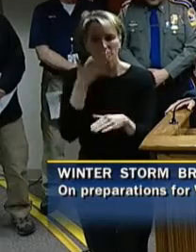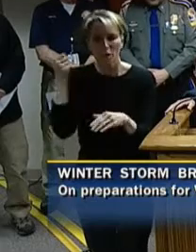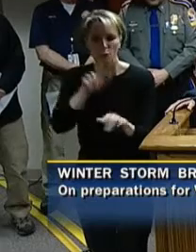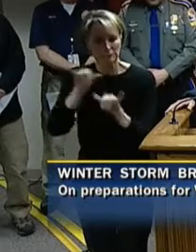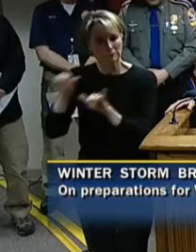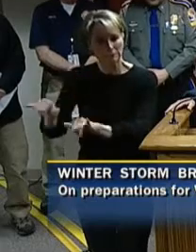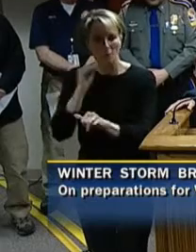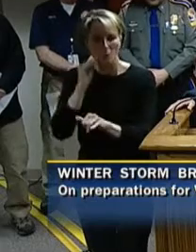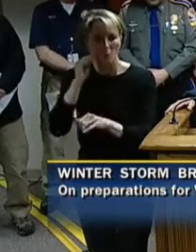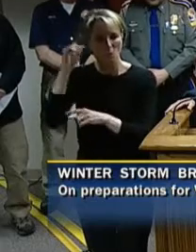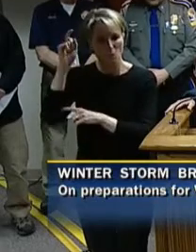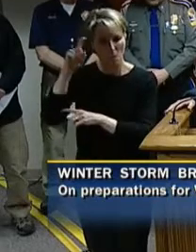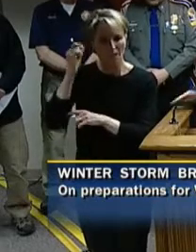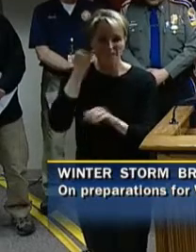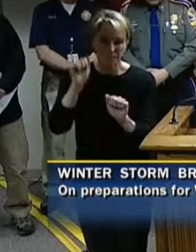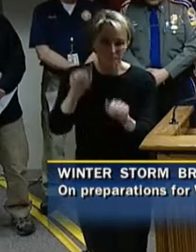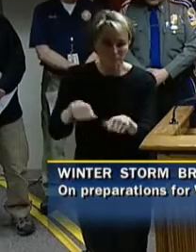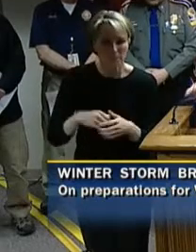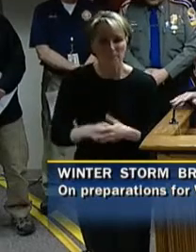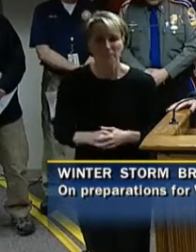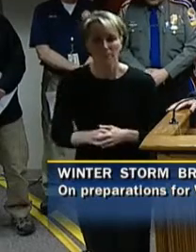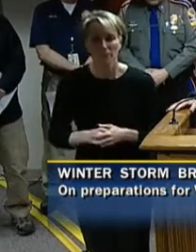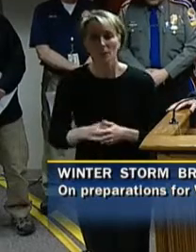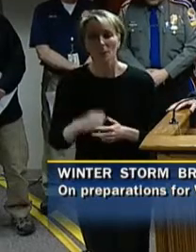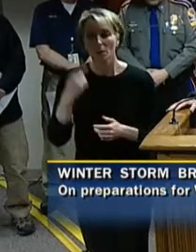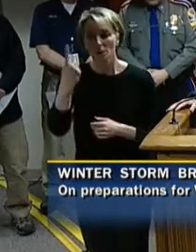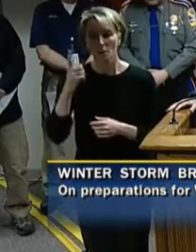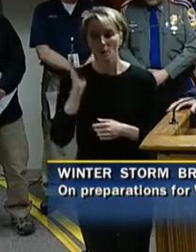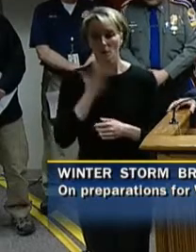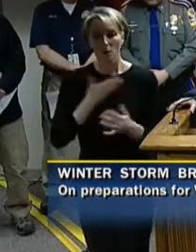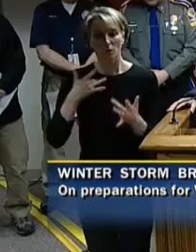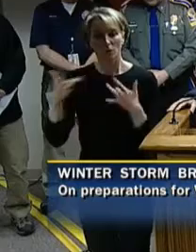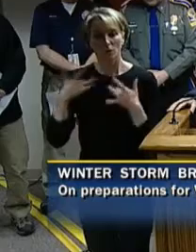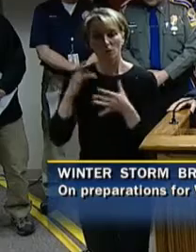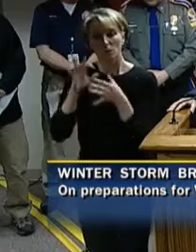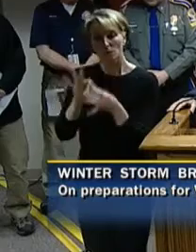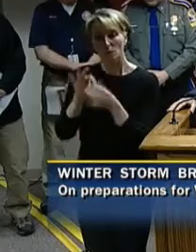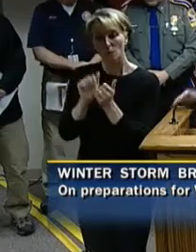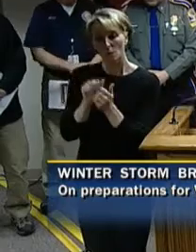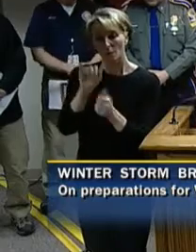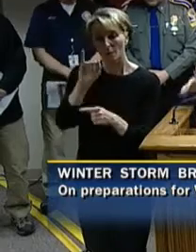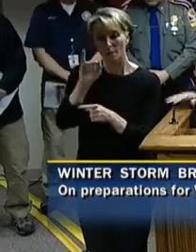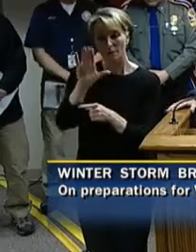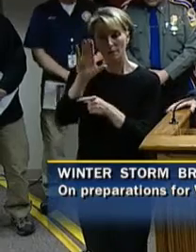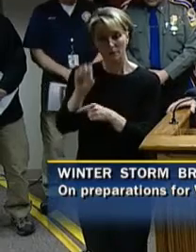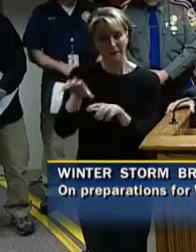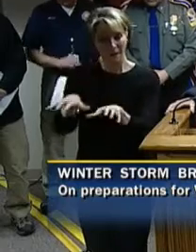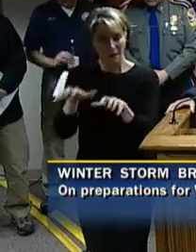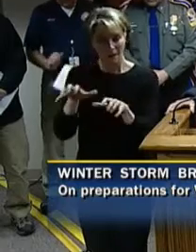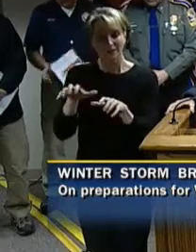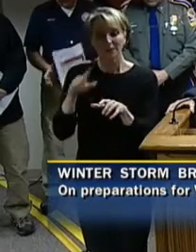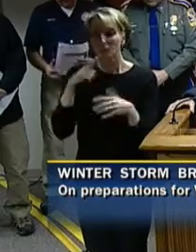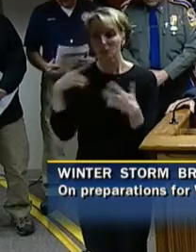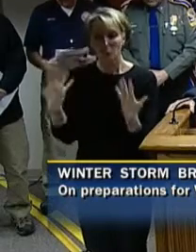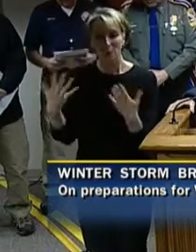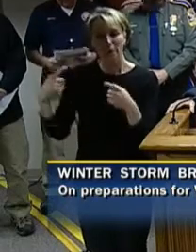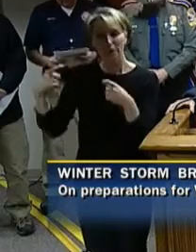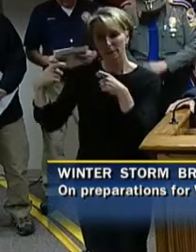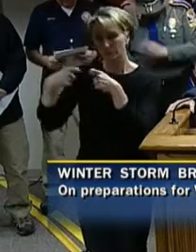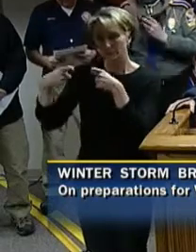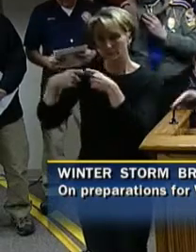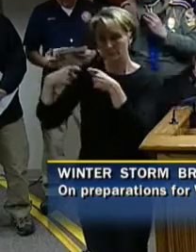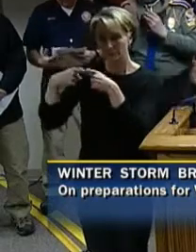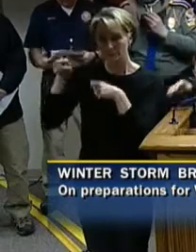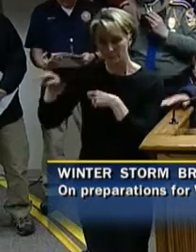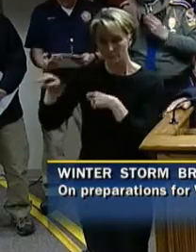home if you can. One of the worries we have with the icing is going to involve our utilities. Susan